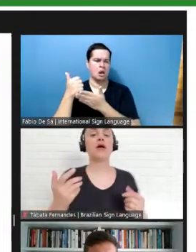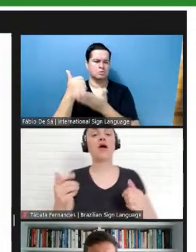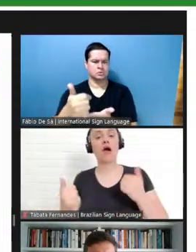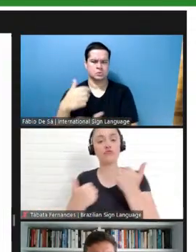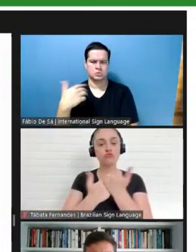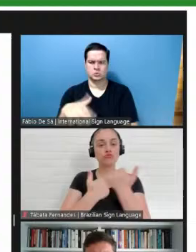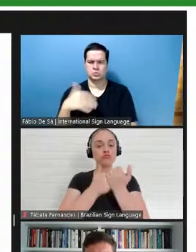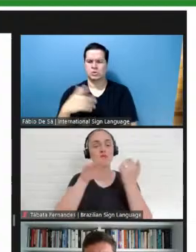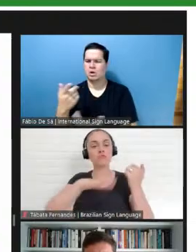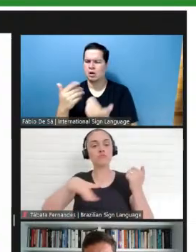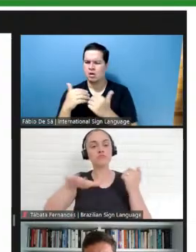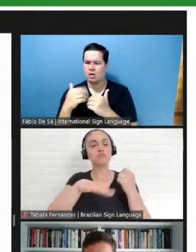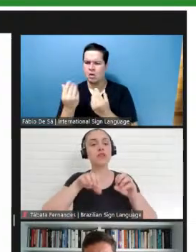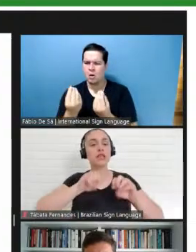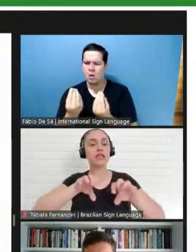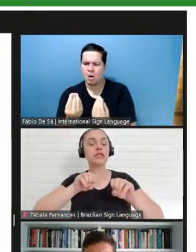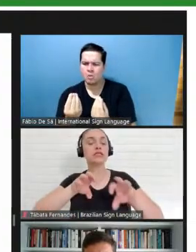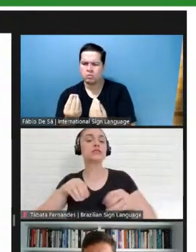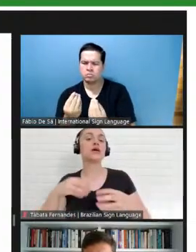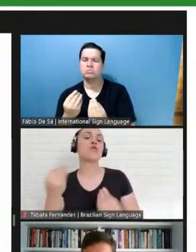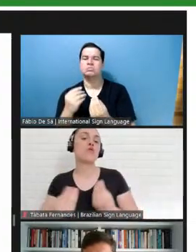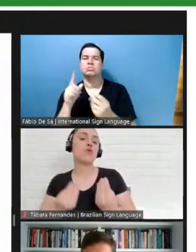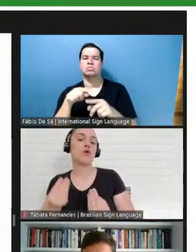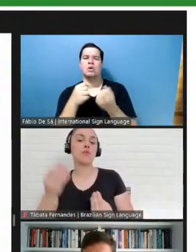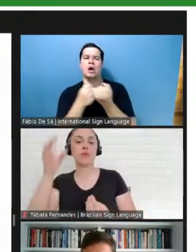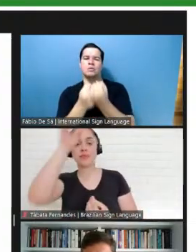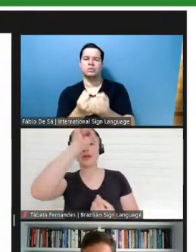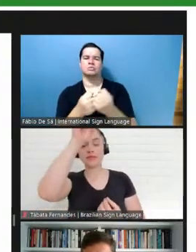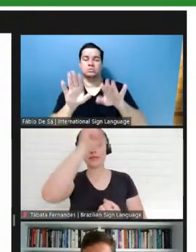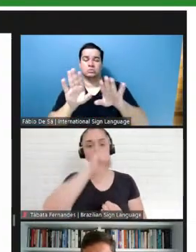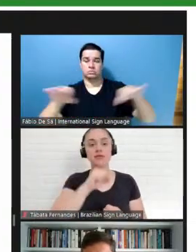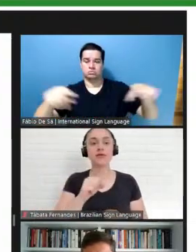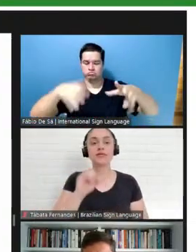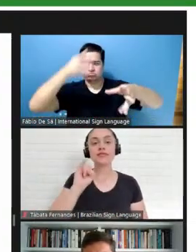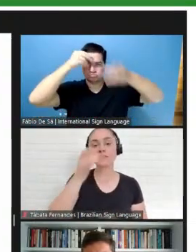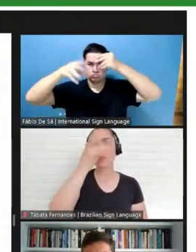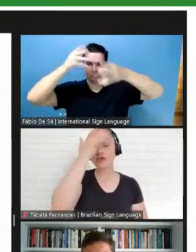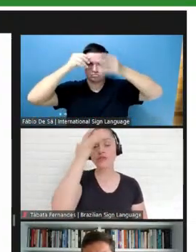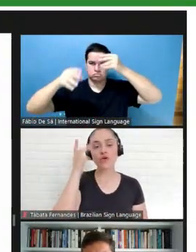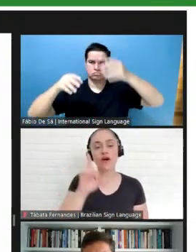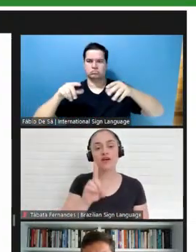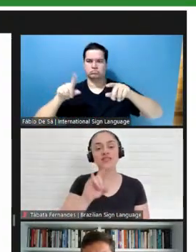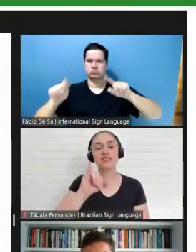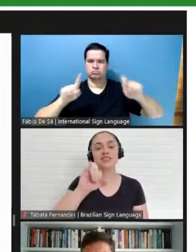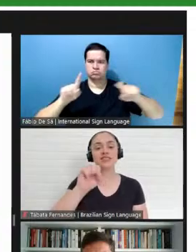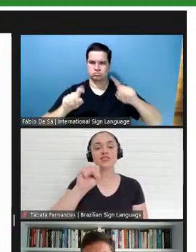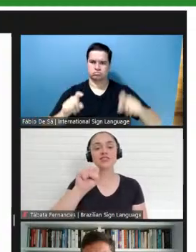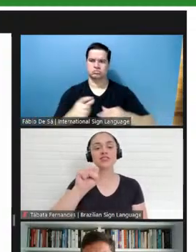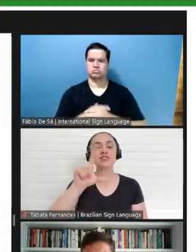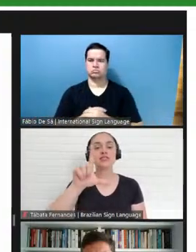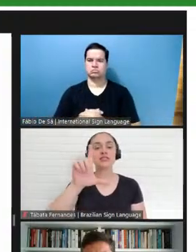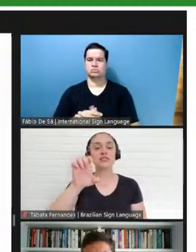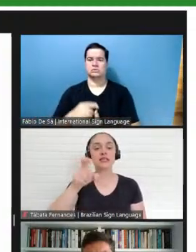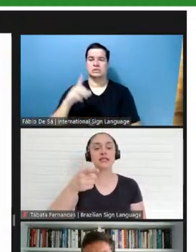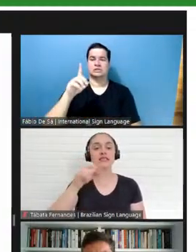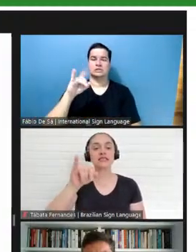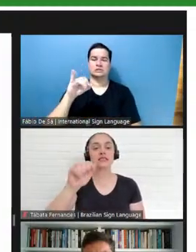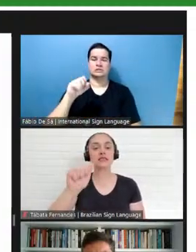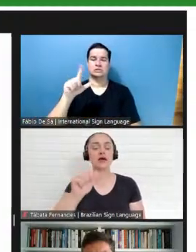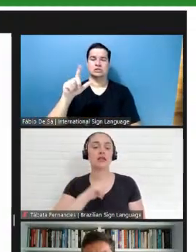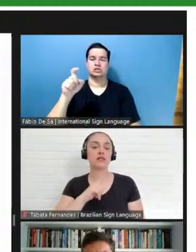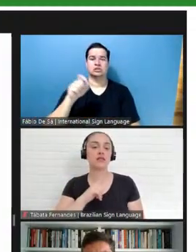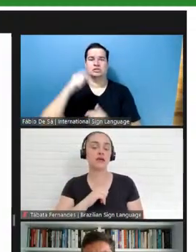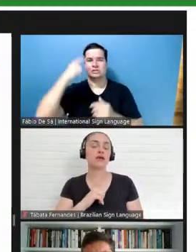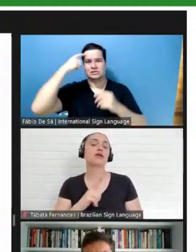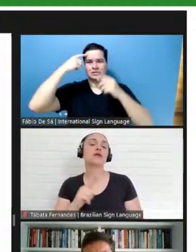lesson. Read and Write helps students with dyslexia and dysgraphia, dysorthographia, to actually